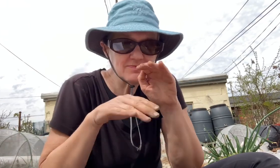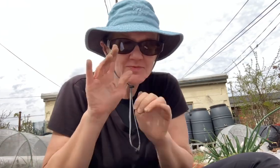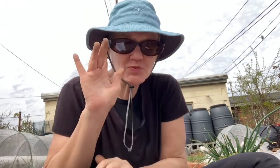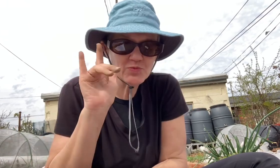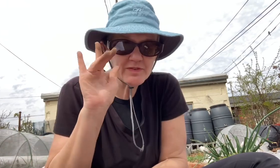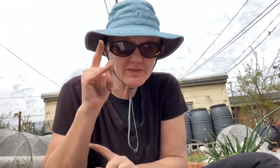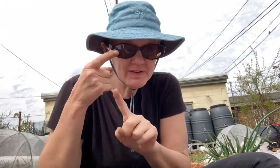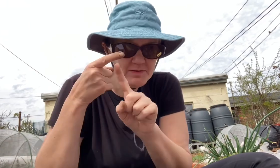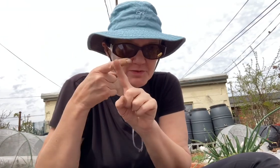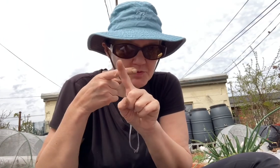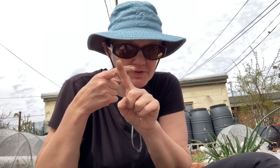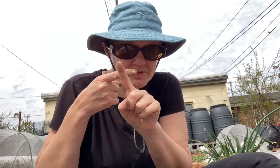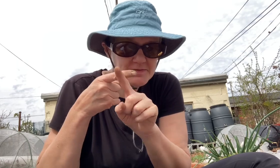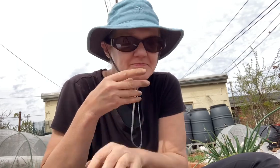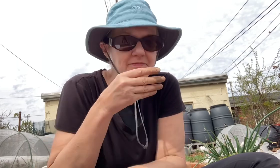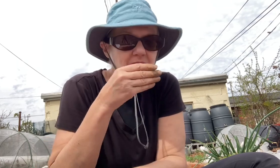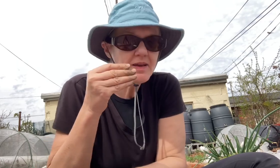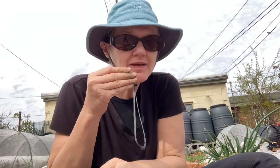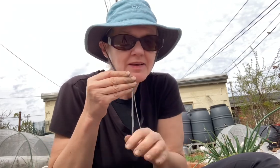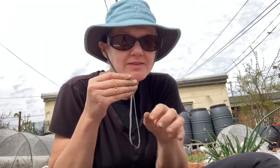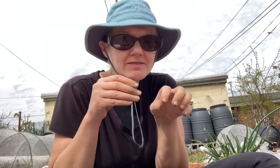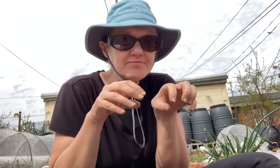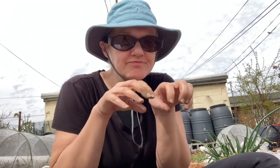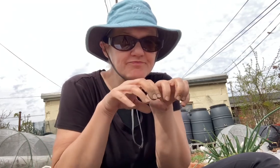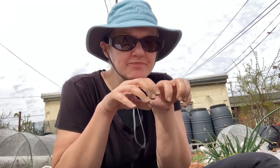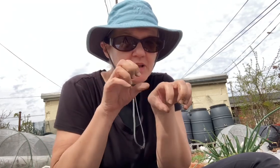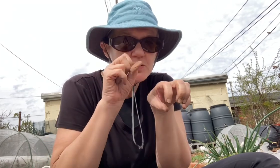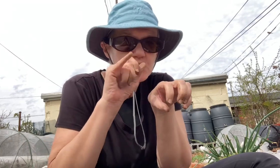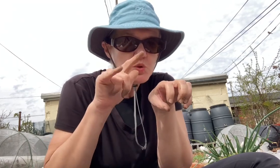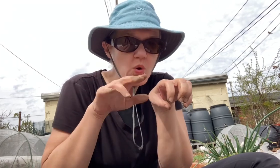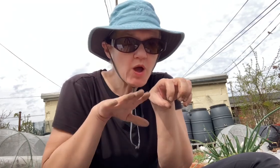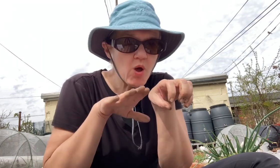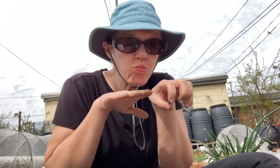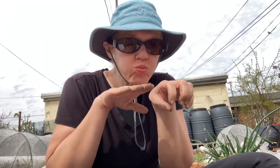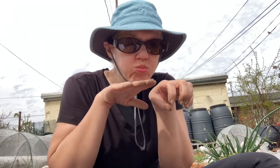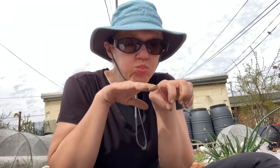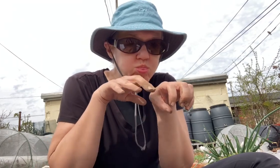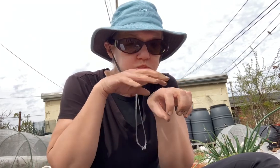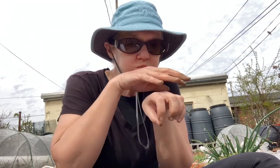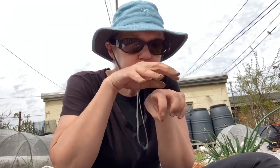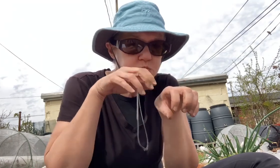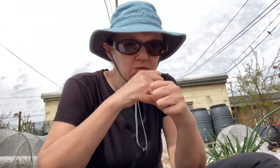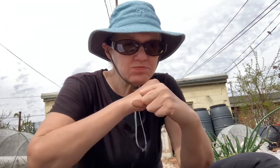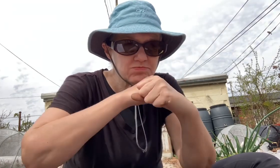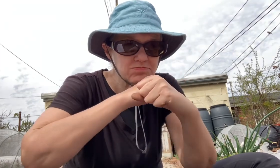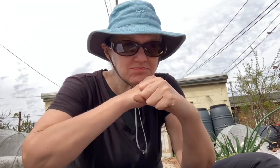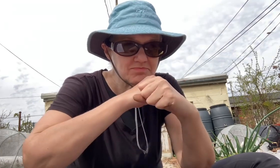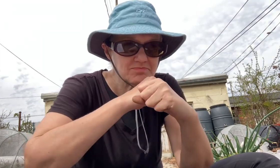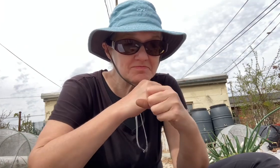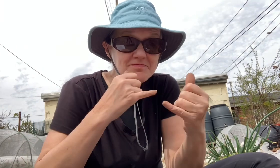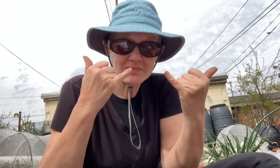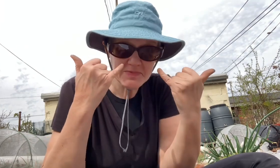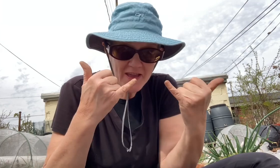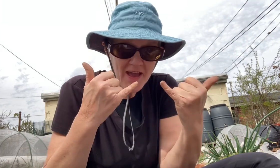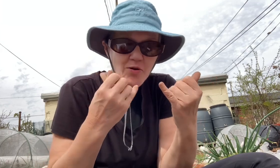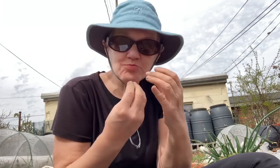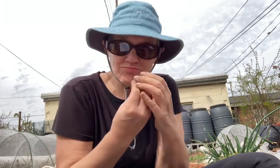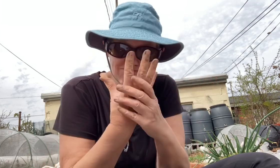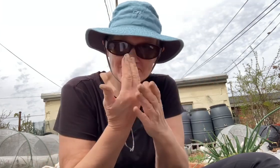the temperatures went below 25 degrees. I also mounted some soil on top to protect them.